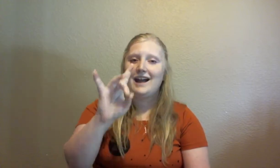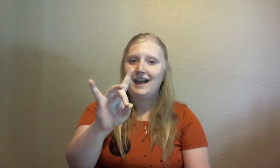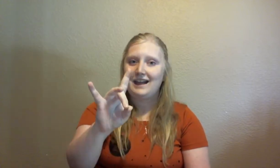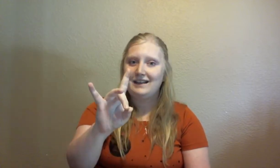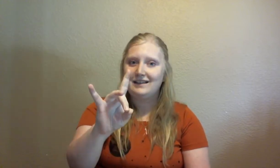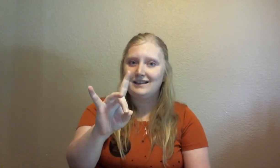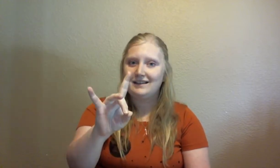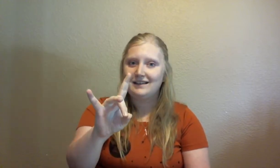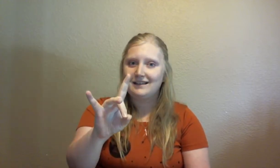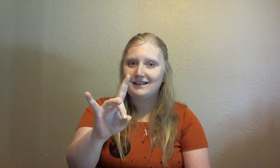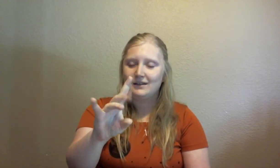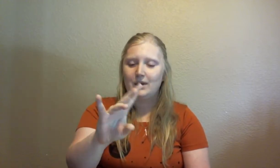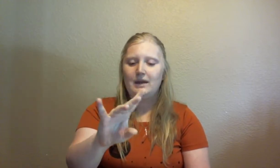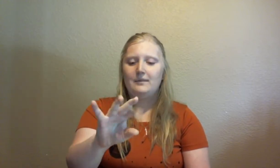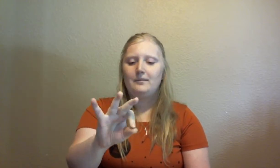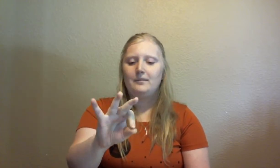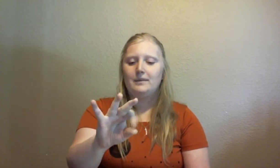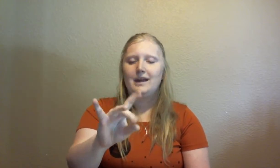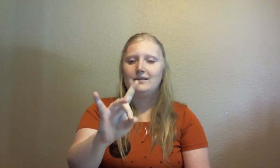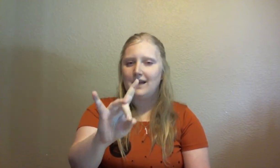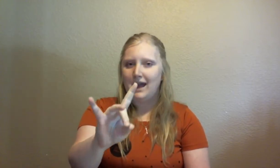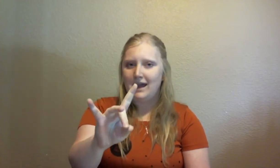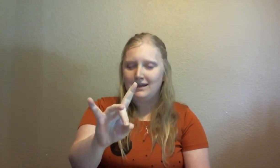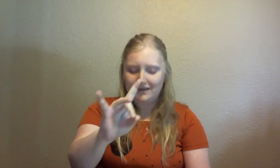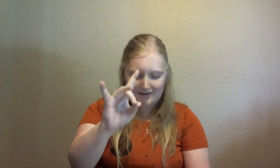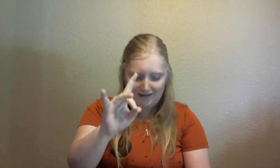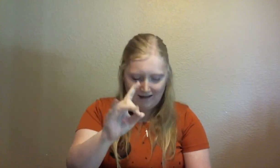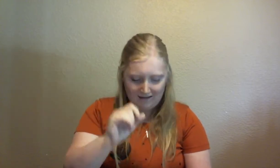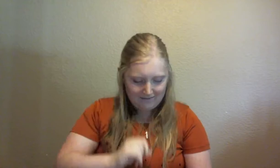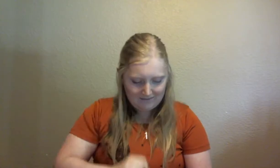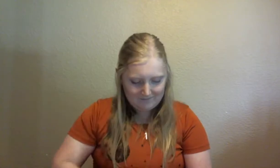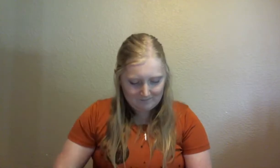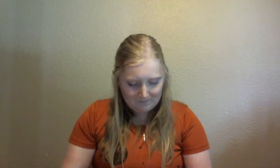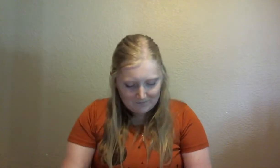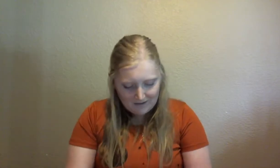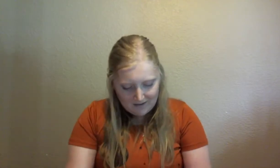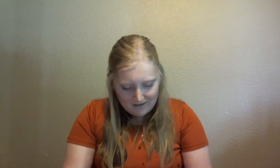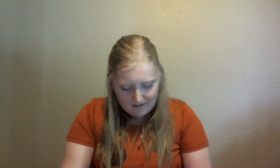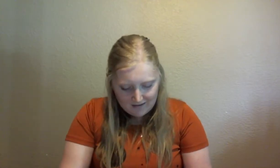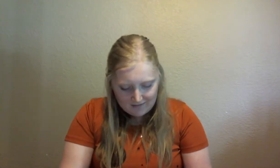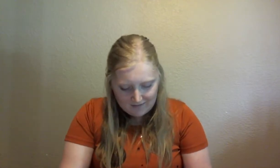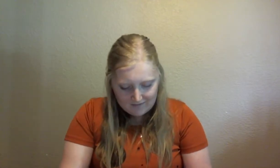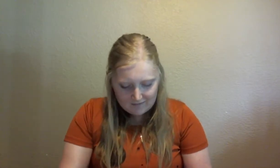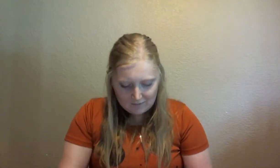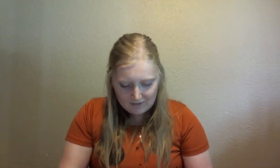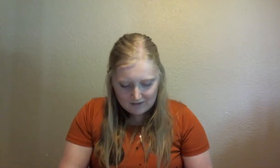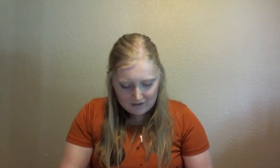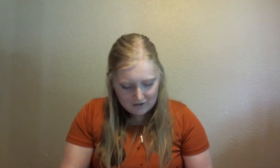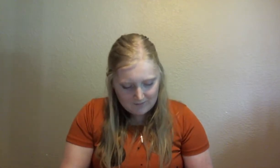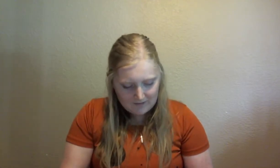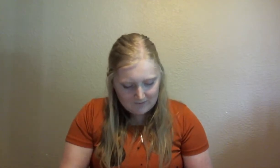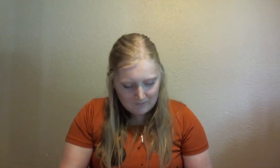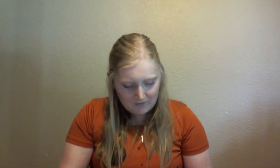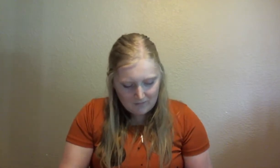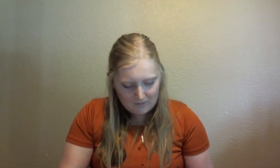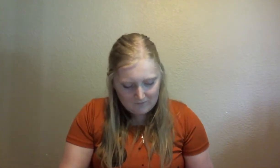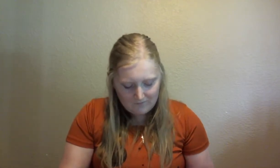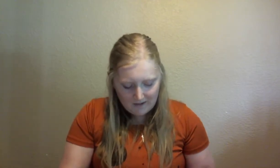8 days, Its historic nature makes it one of the most